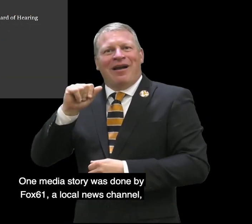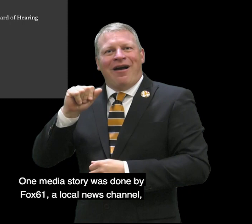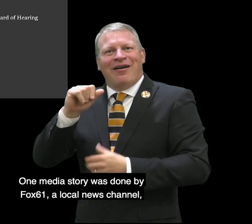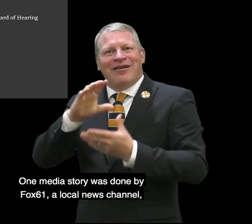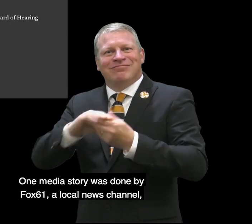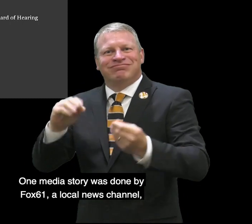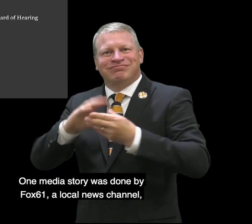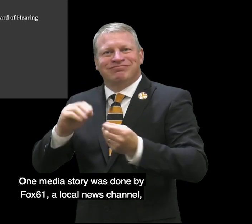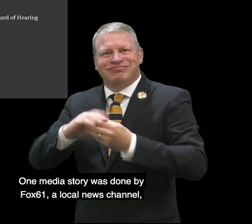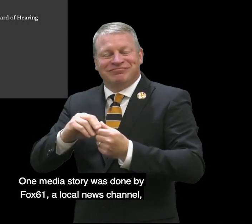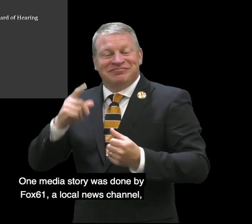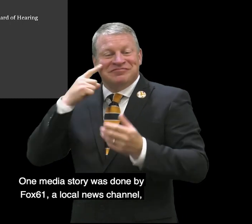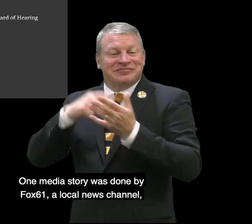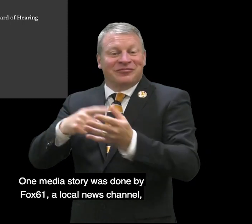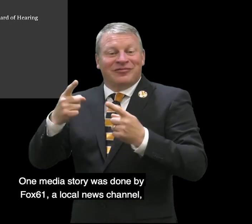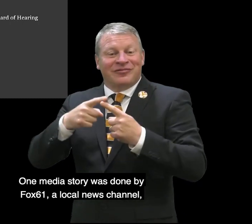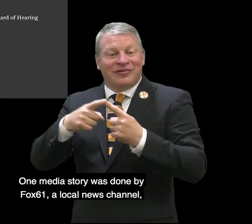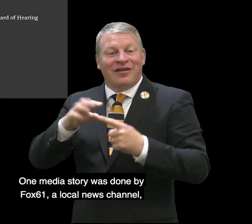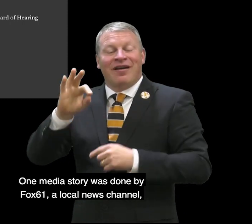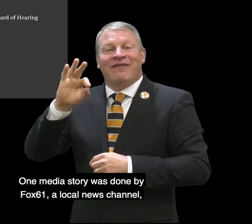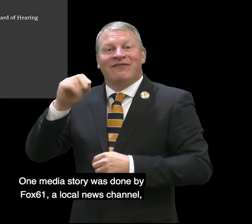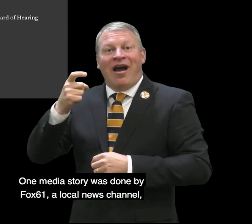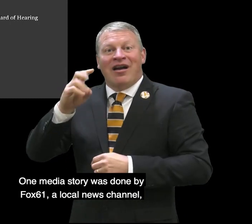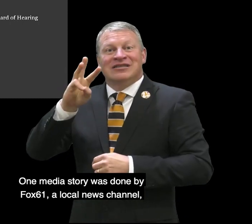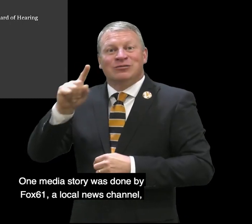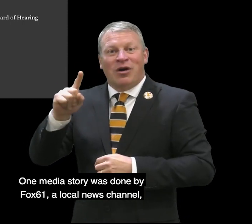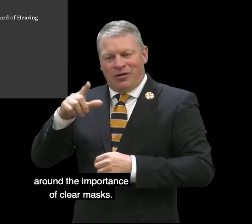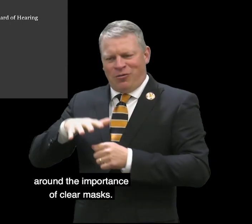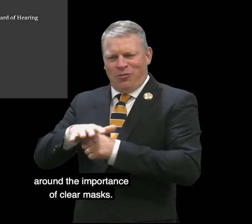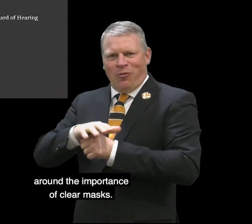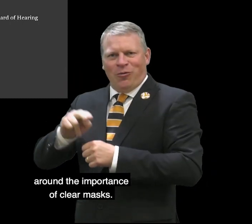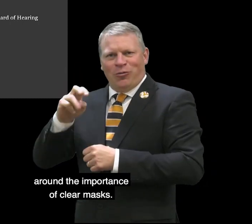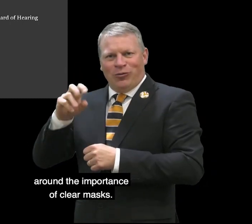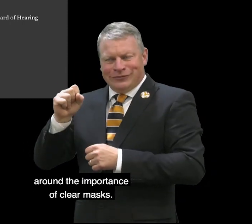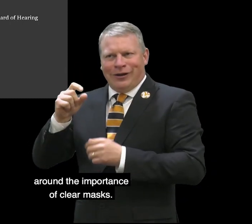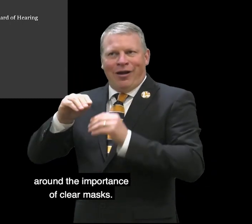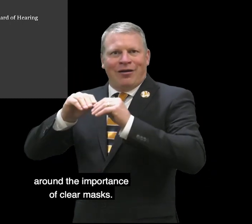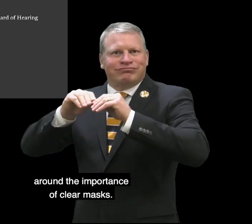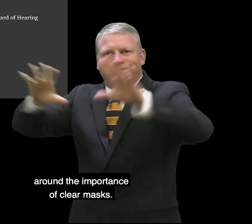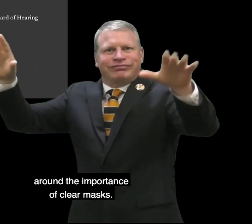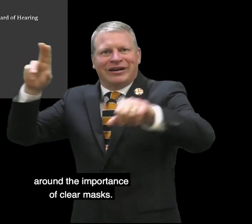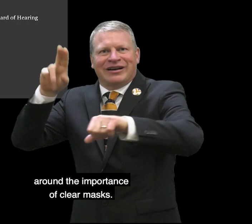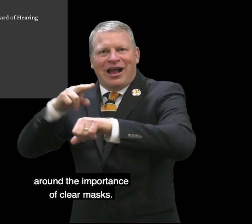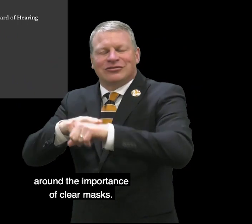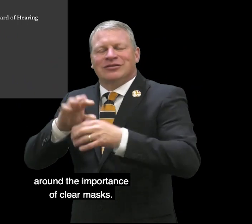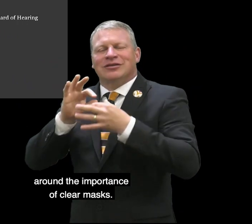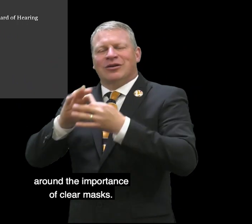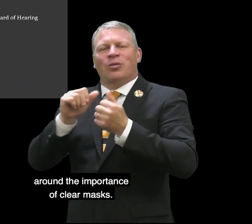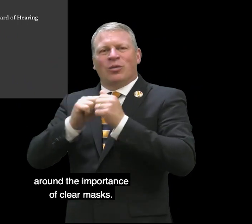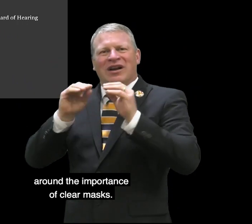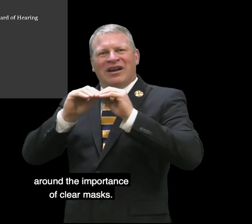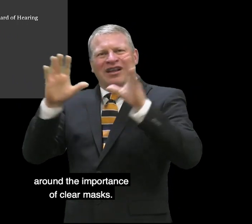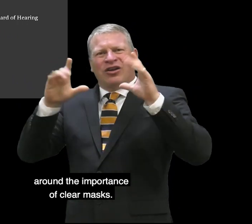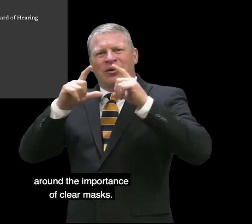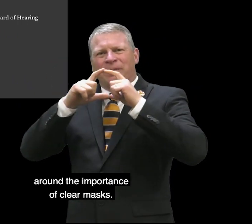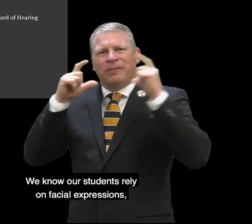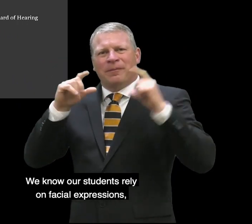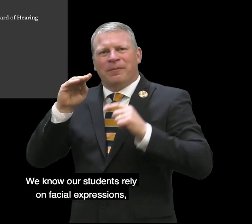Recently, I had the opportunity to take part in several media news stories. One media story was done by